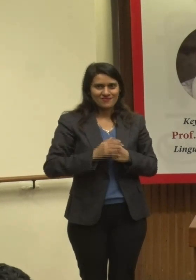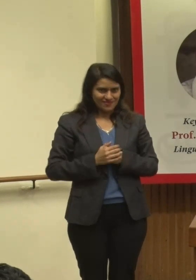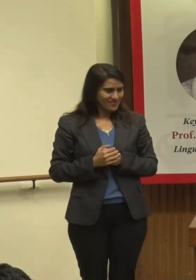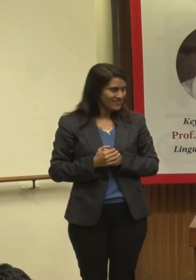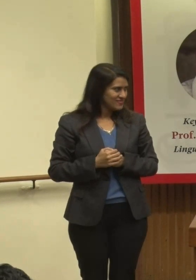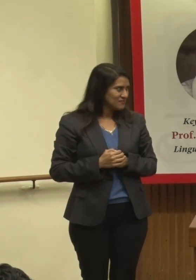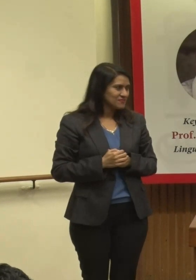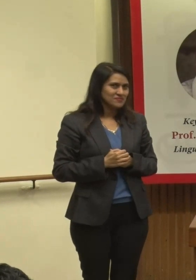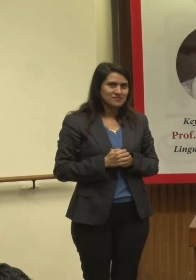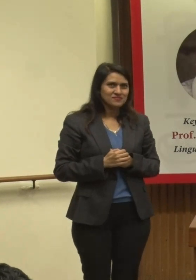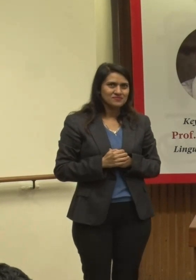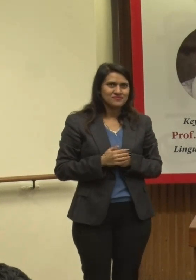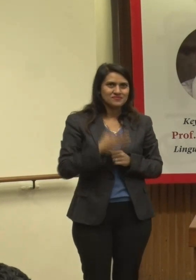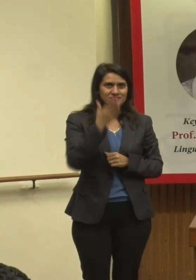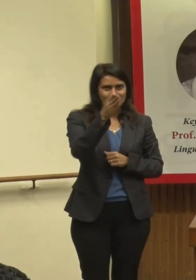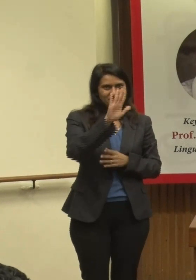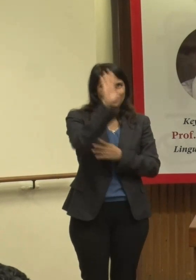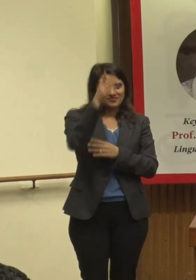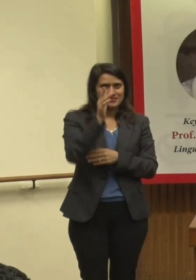Take one.